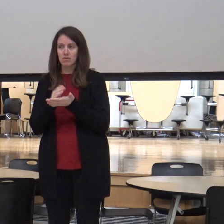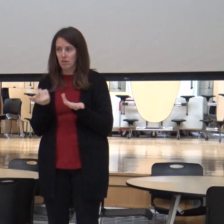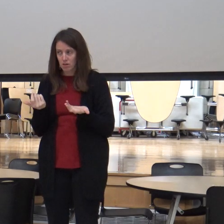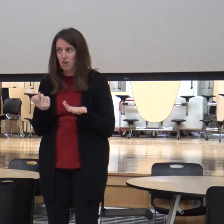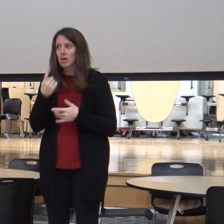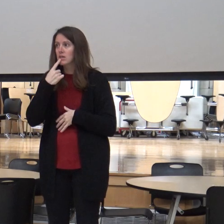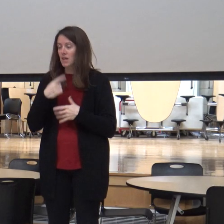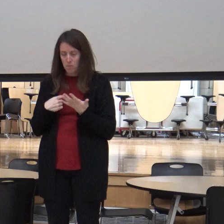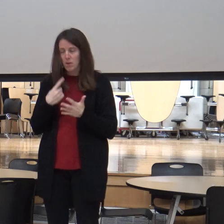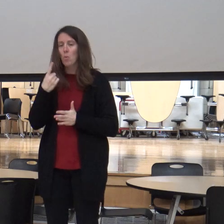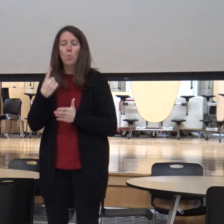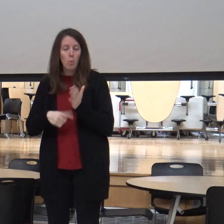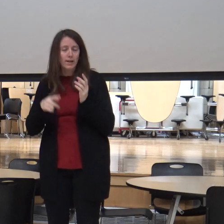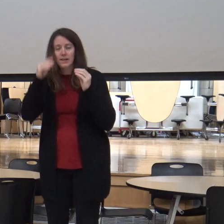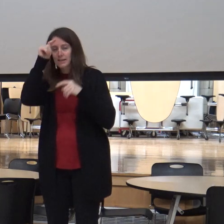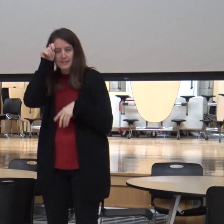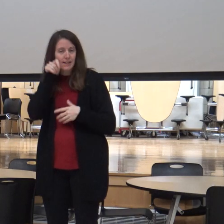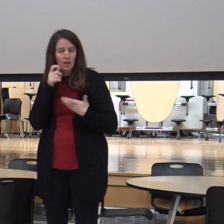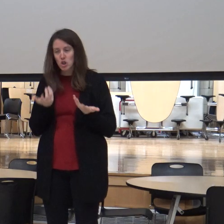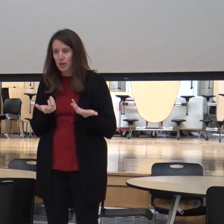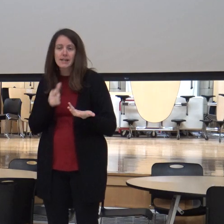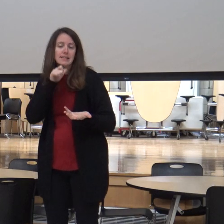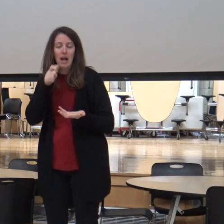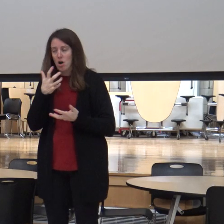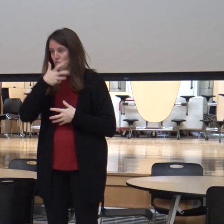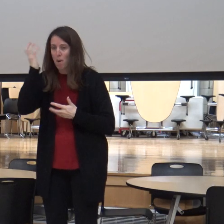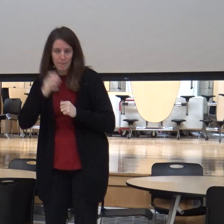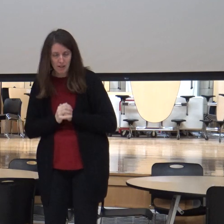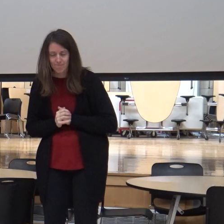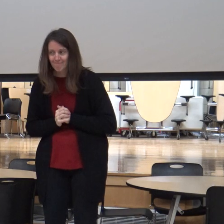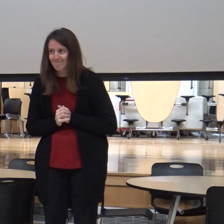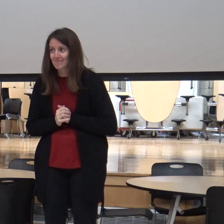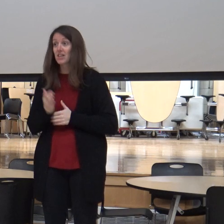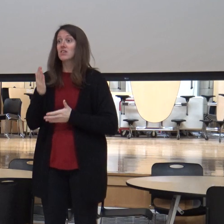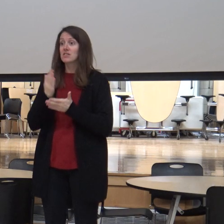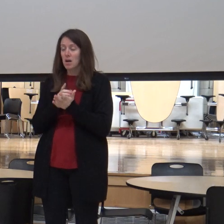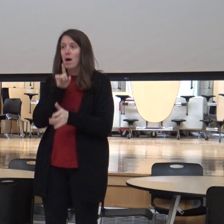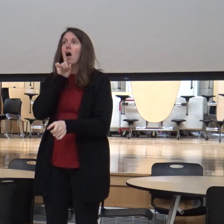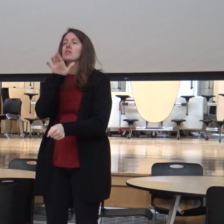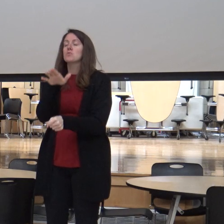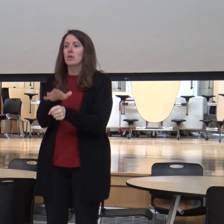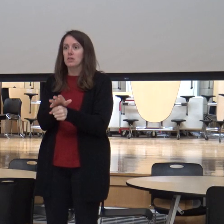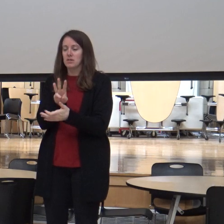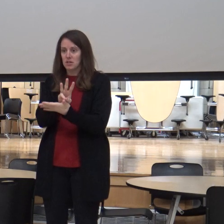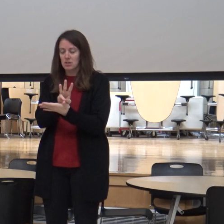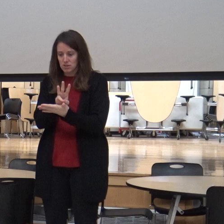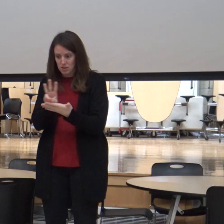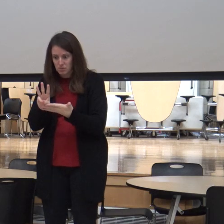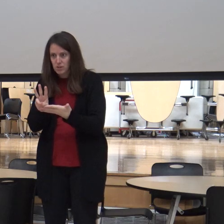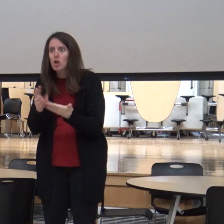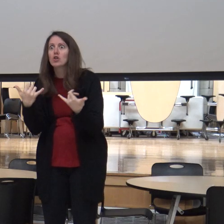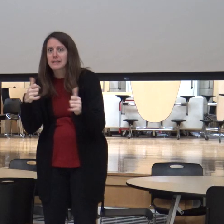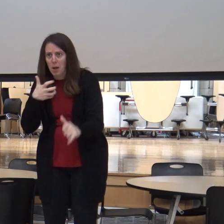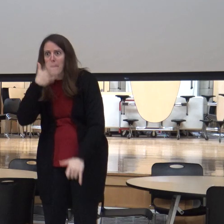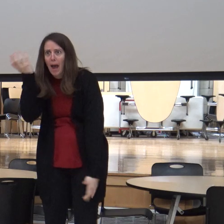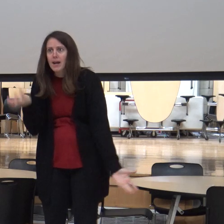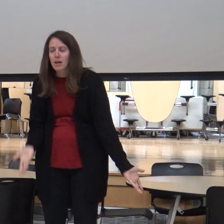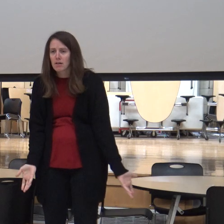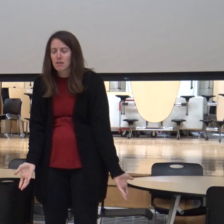teenager isn't grumpy? There's some that I swear 6 weeks in a row and it's like, you're still grumpy.